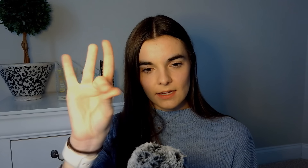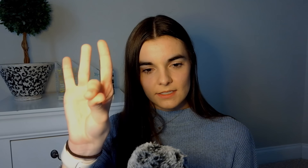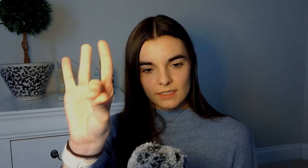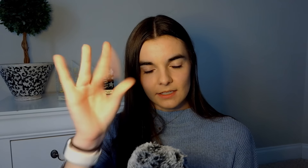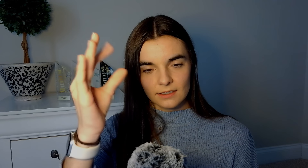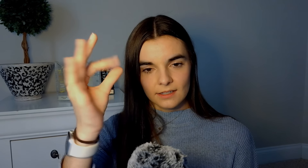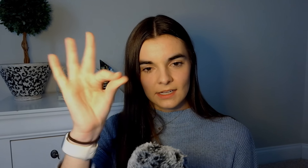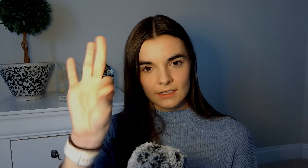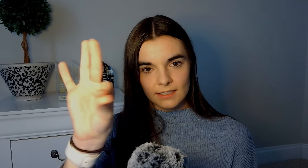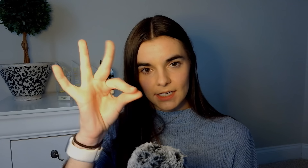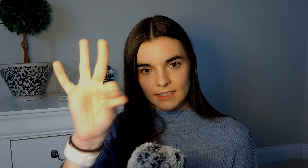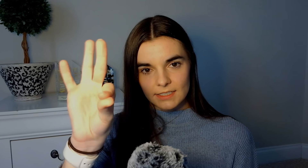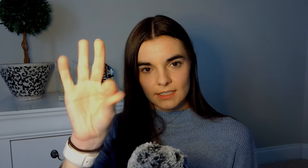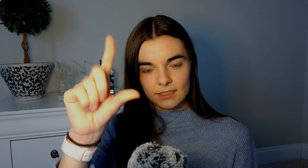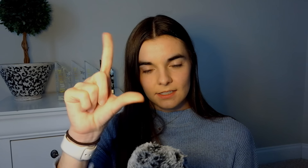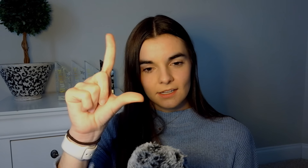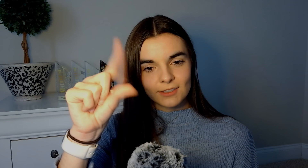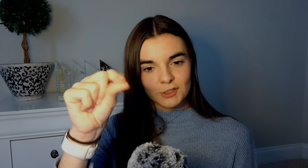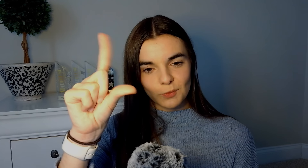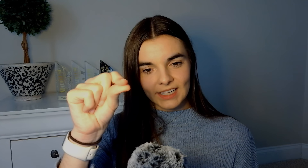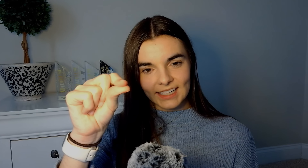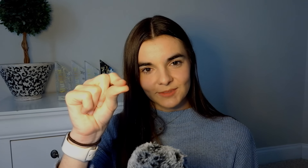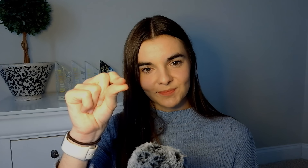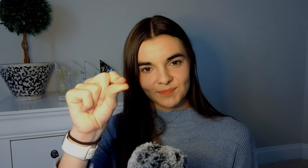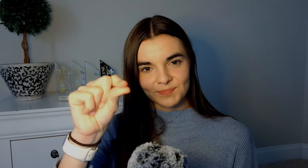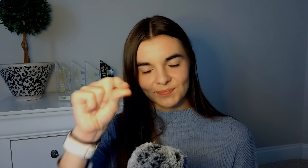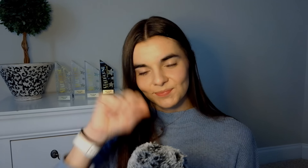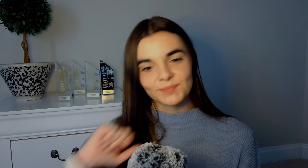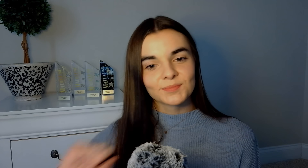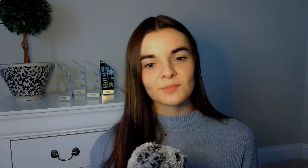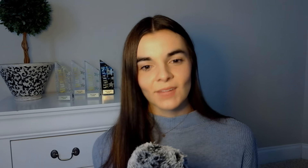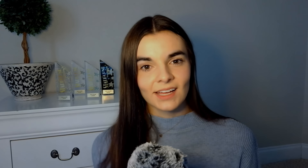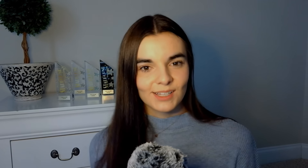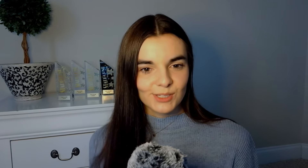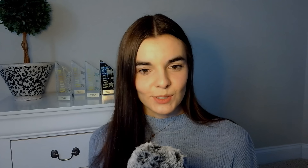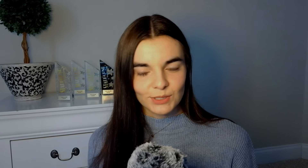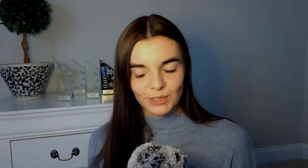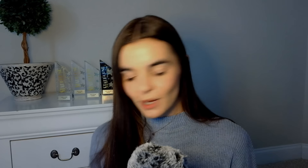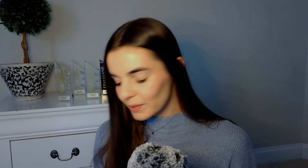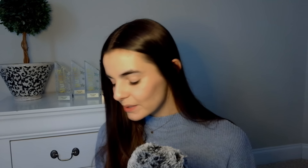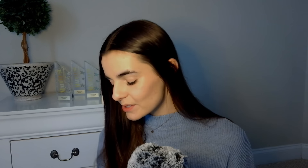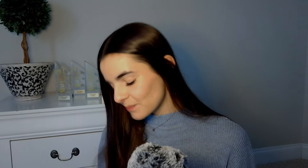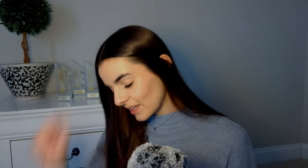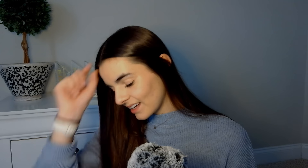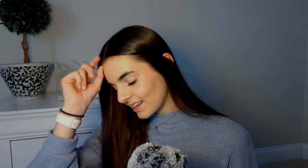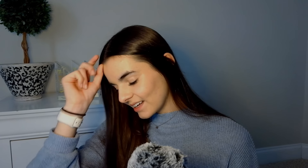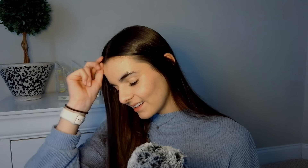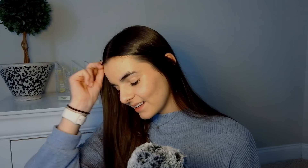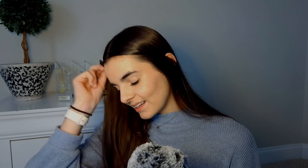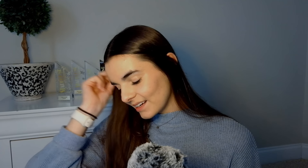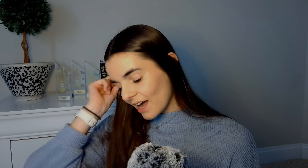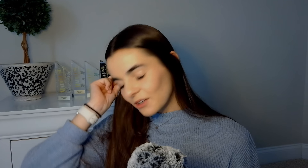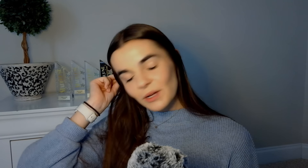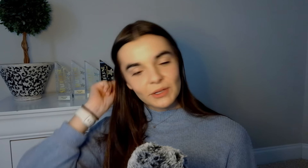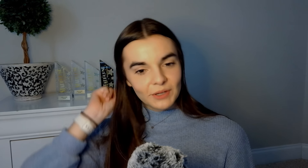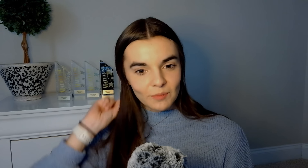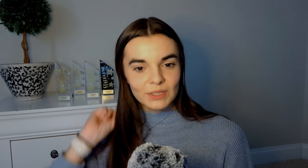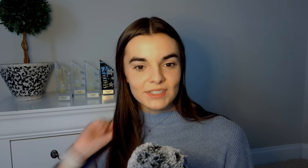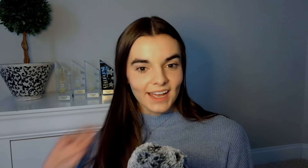18, 19, 20. So those are your numbers. Now you know your numbers and